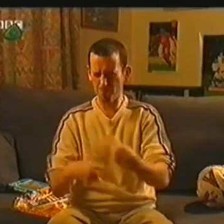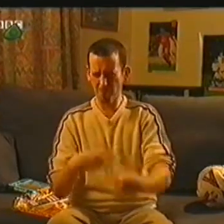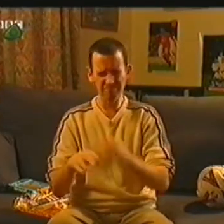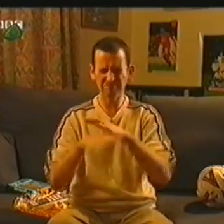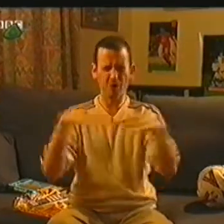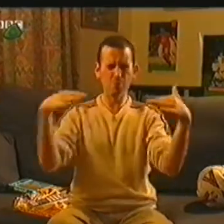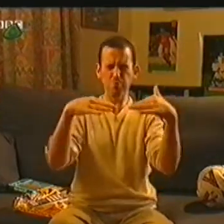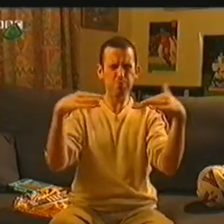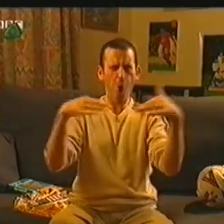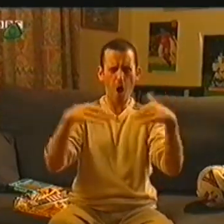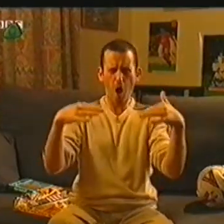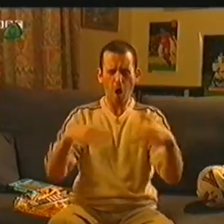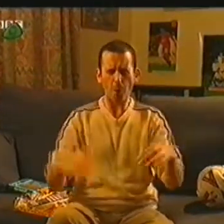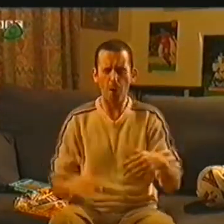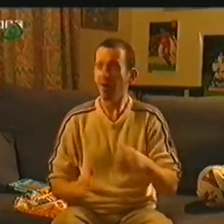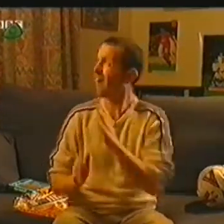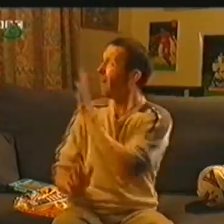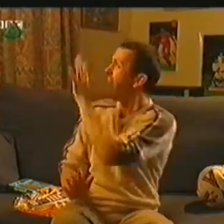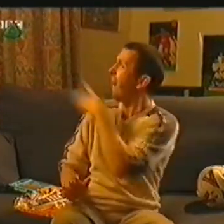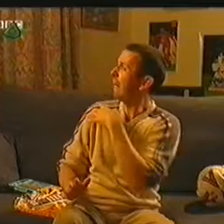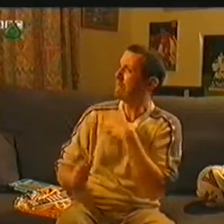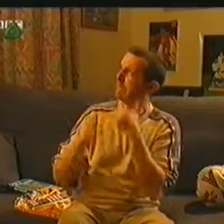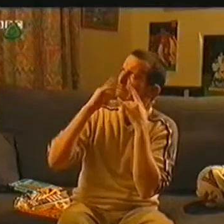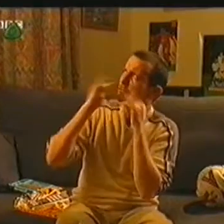said Josh's mother, looking over his shoulder.